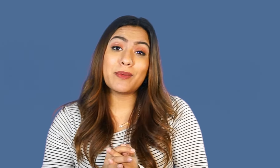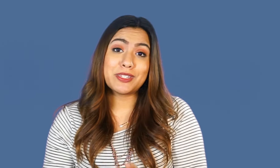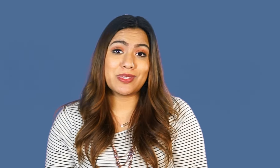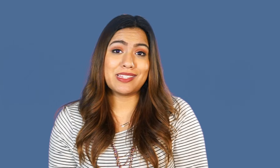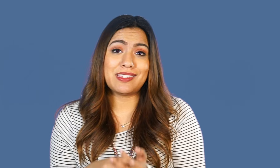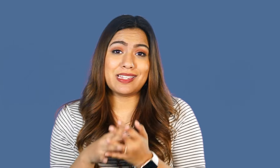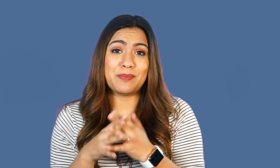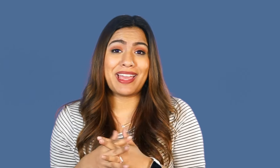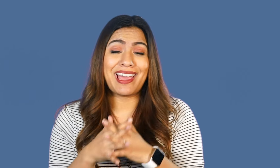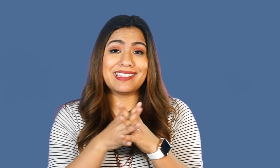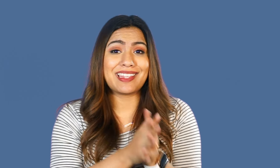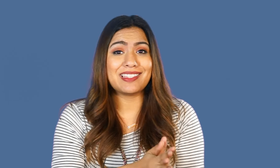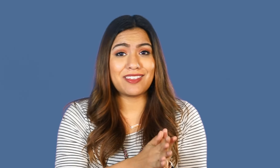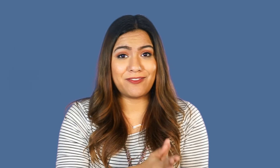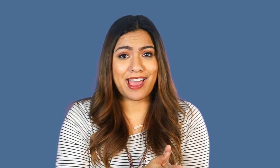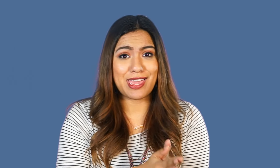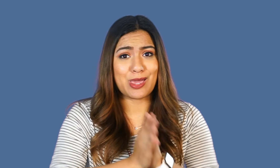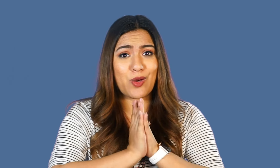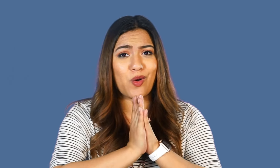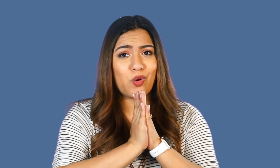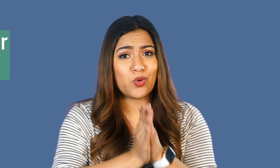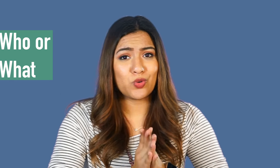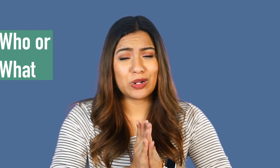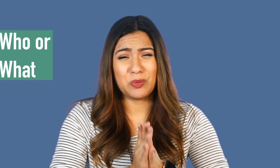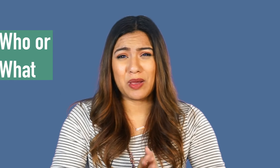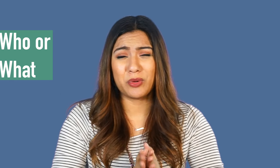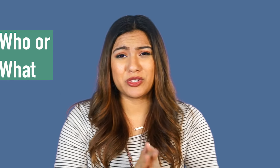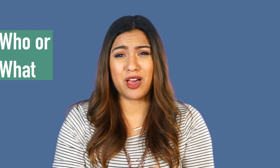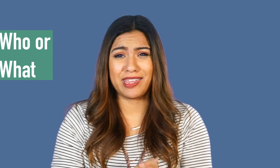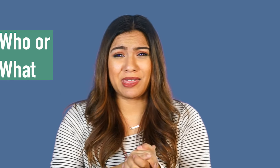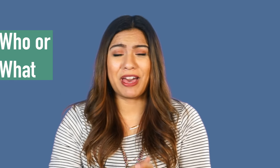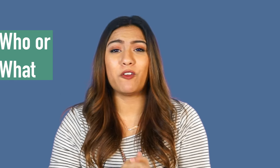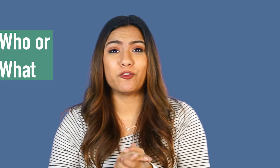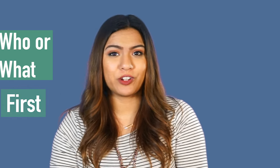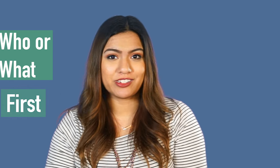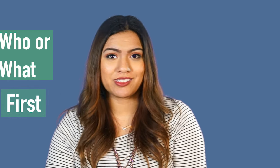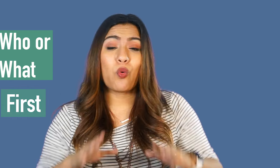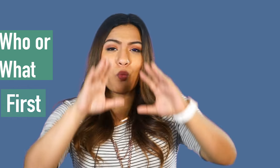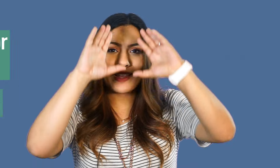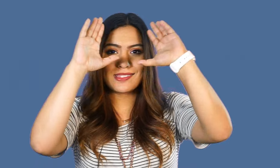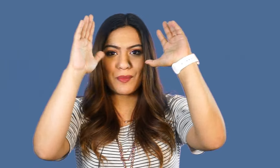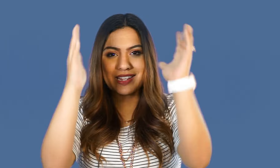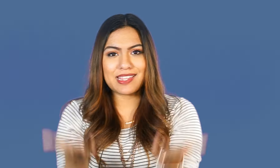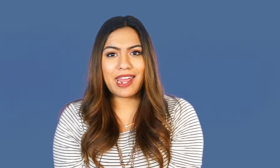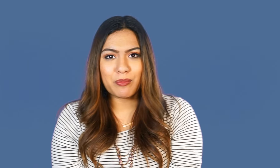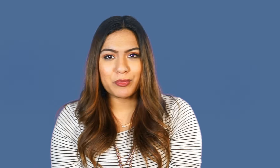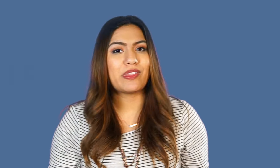do this is by identifying who or what we're talking about first. Once someone is set up, whether